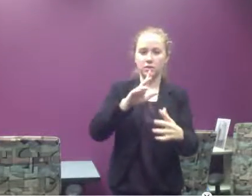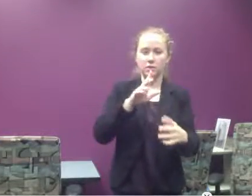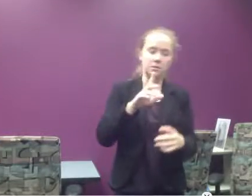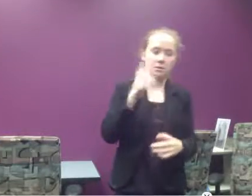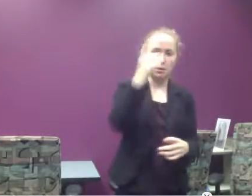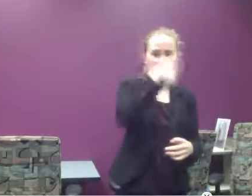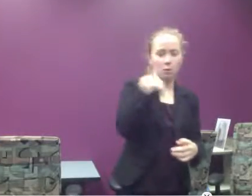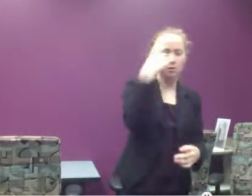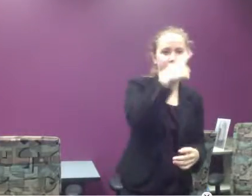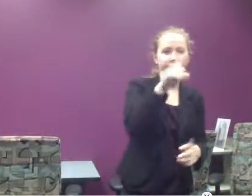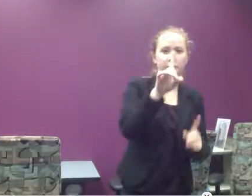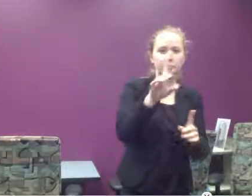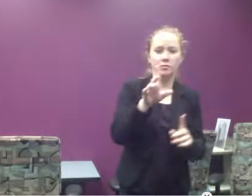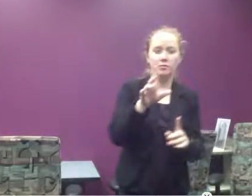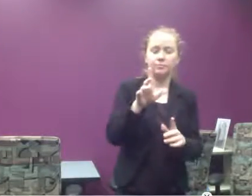As you can see, they're kind of blurry.